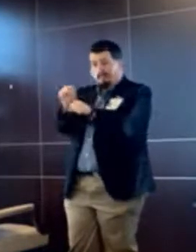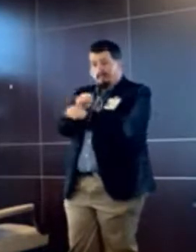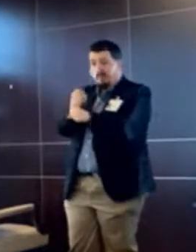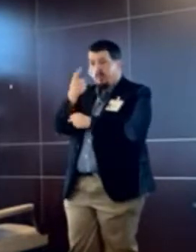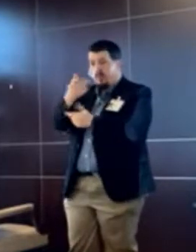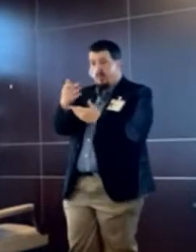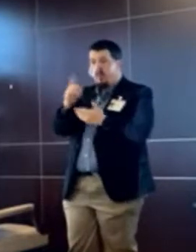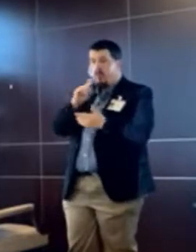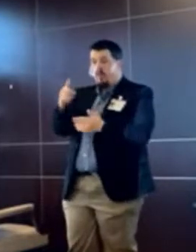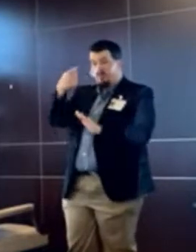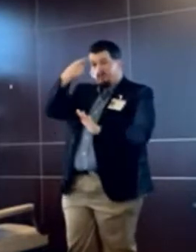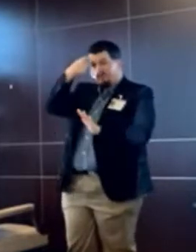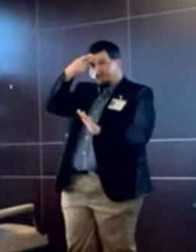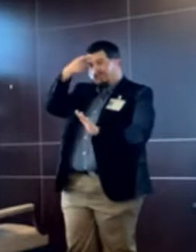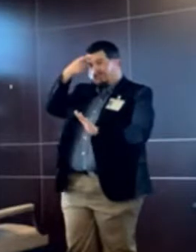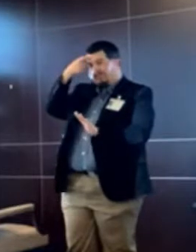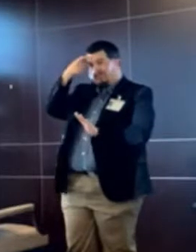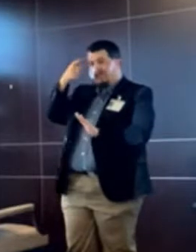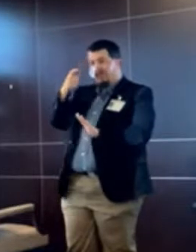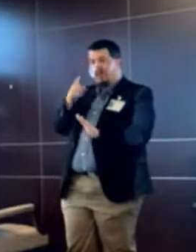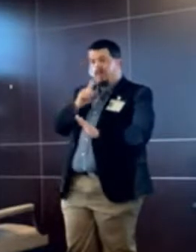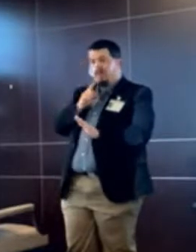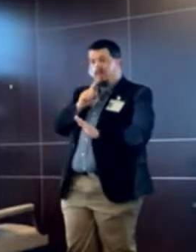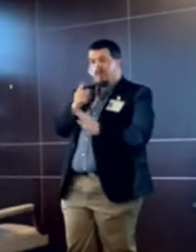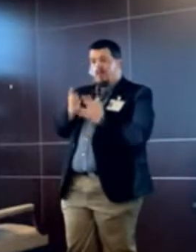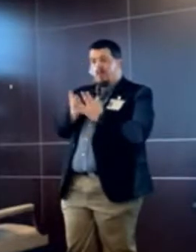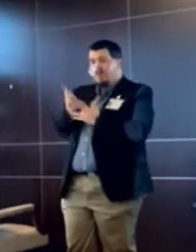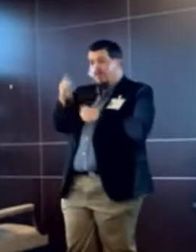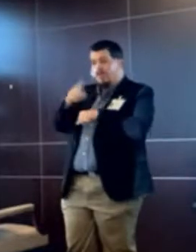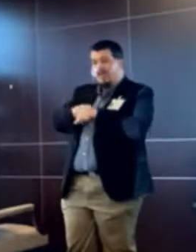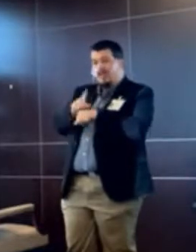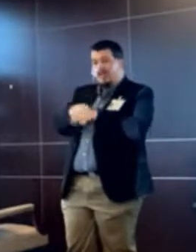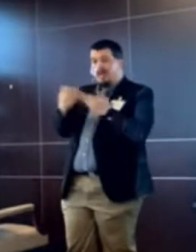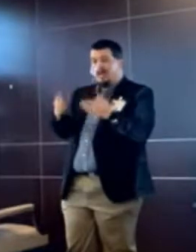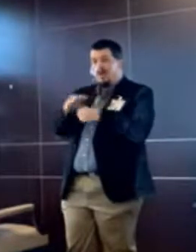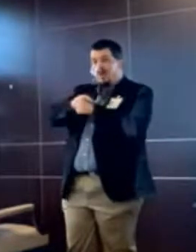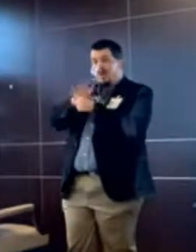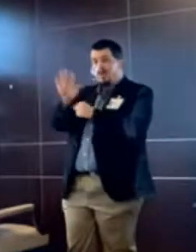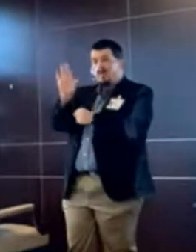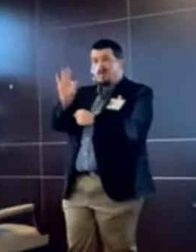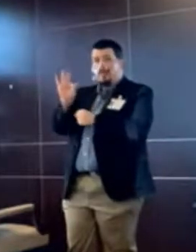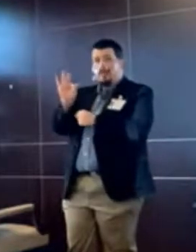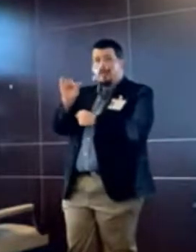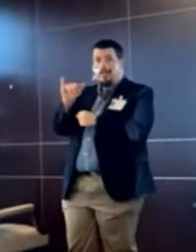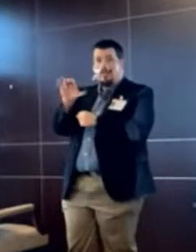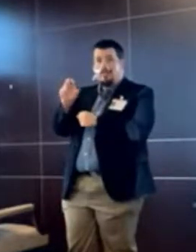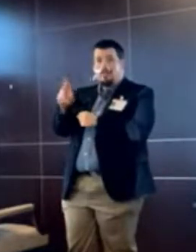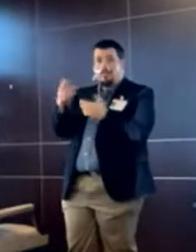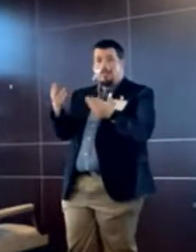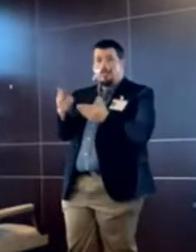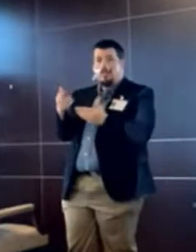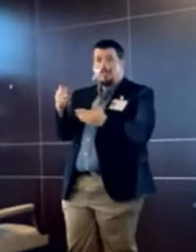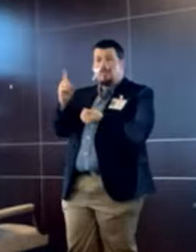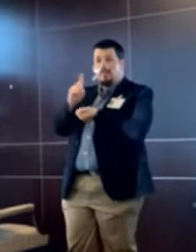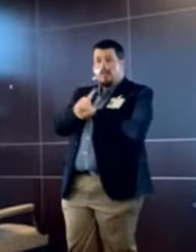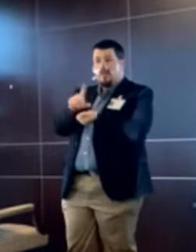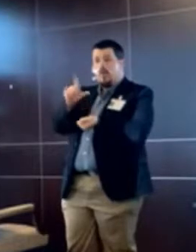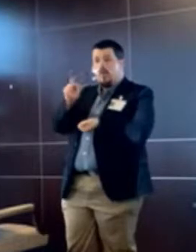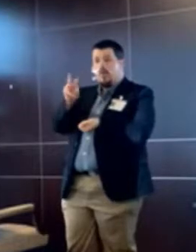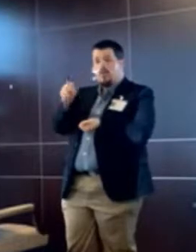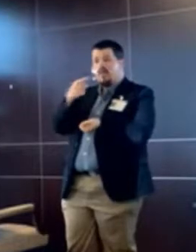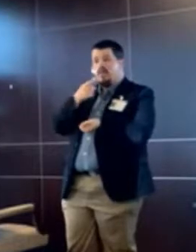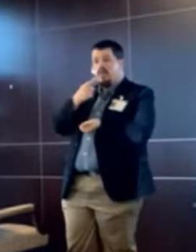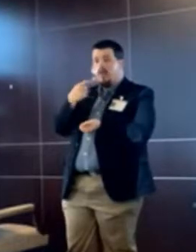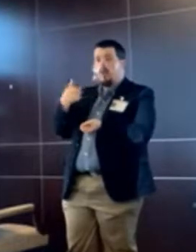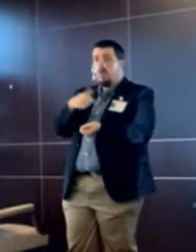one of the things that really stuck in my mind throughout our time in the COVID ICU here at Ballad is Dr. Lawson said to me, we